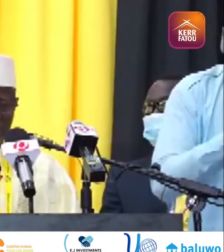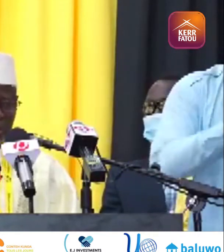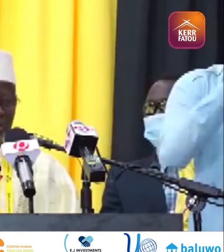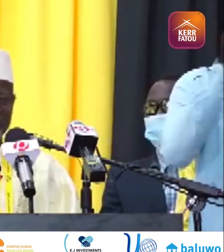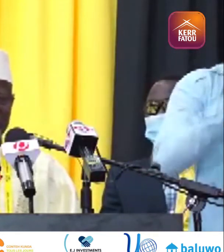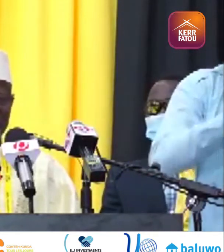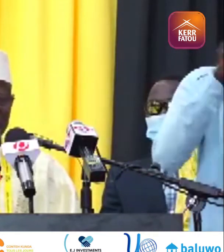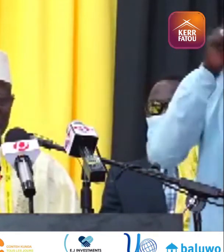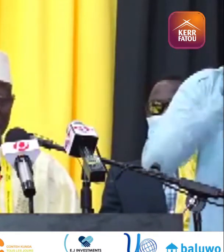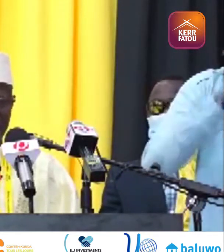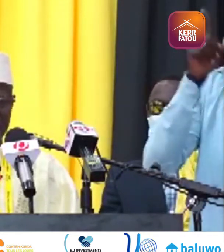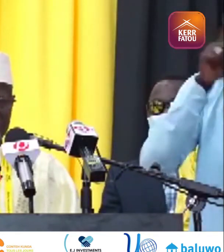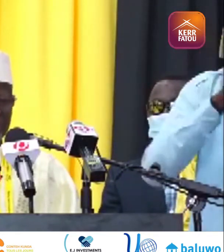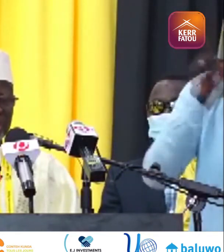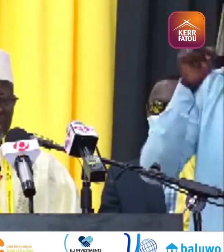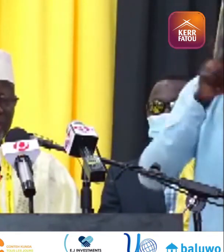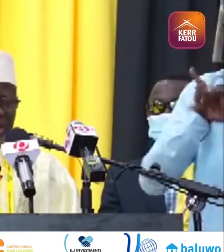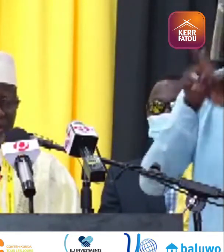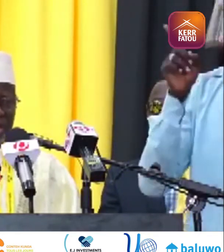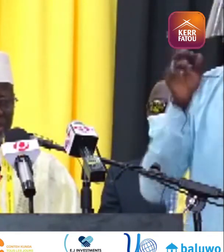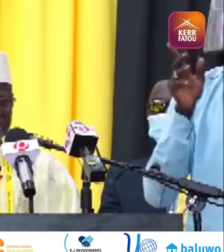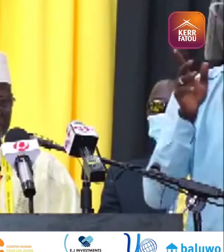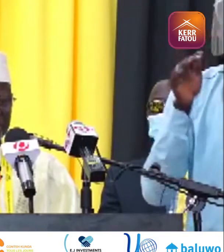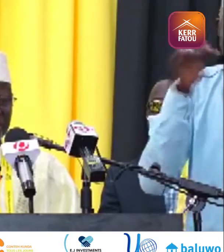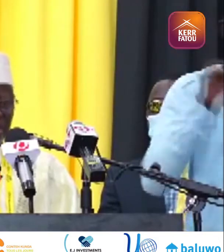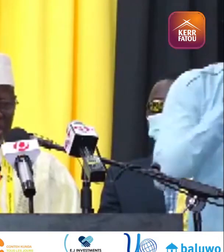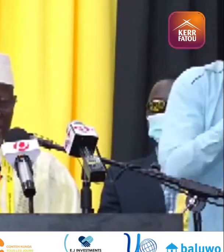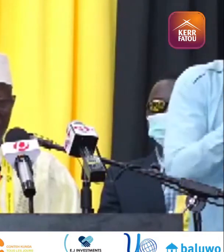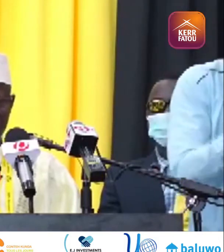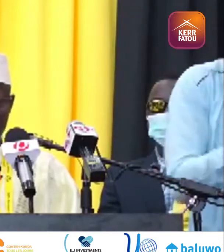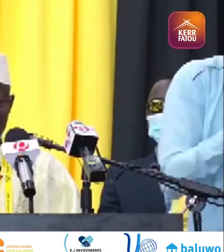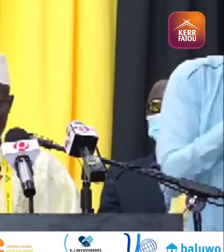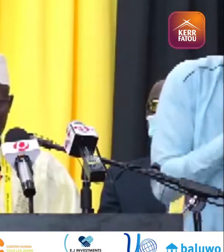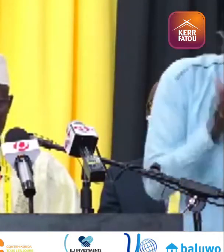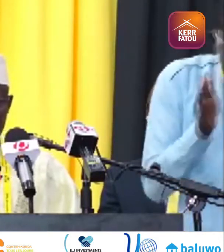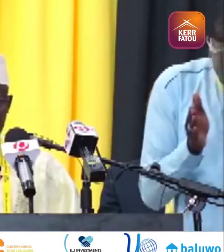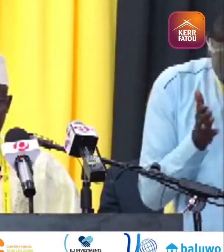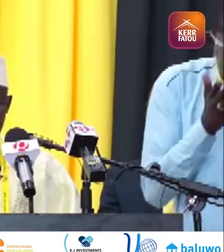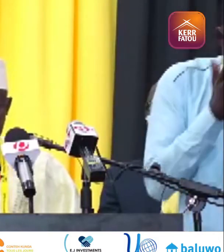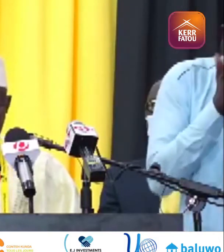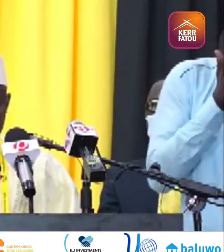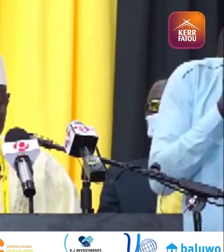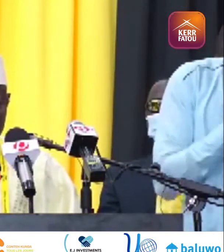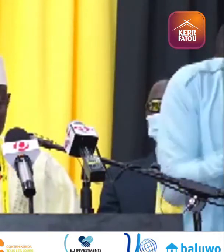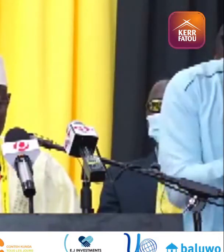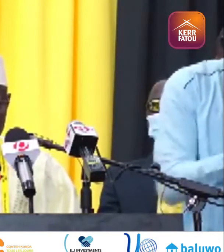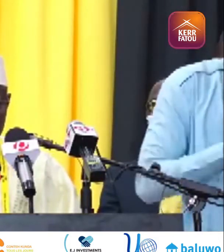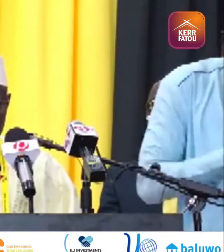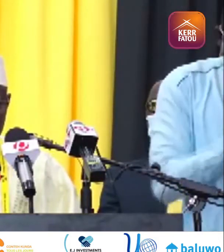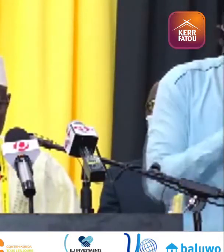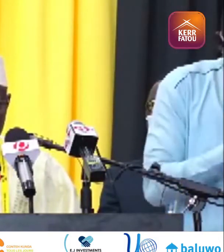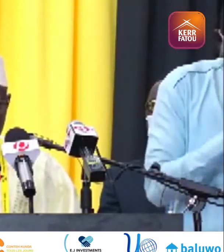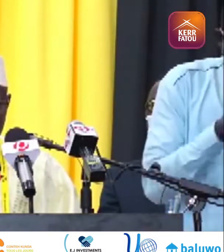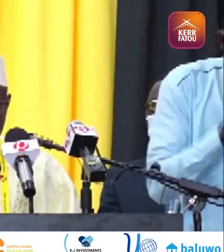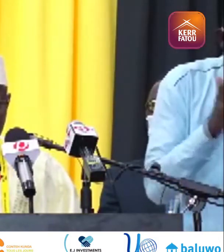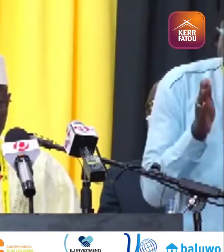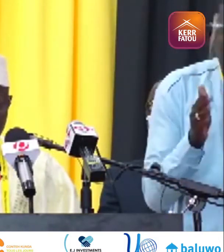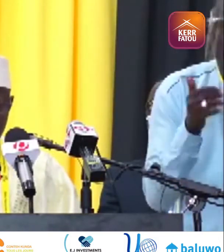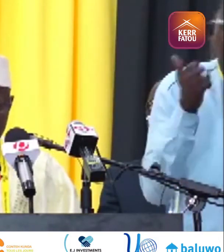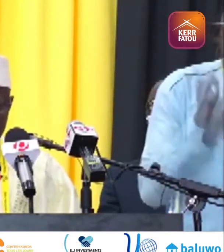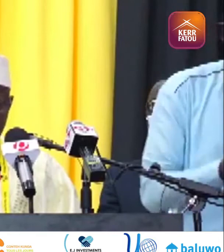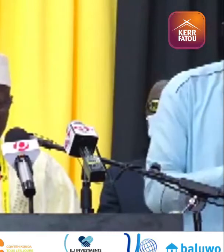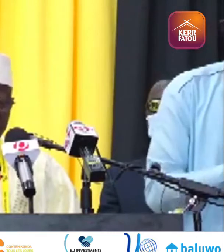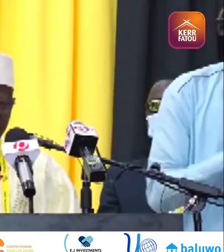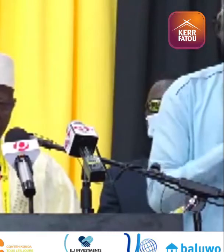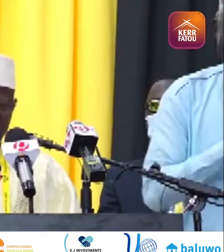locations in Banjul, but the arrangements, the turnout on that occasion